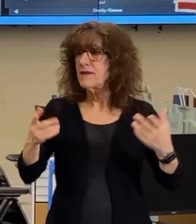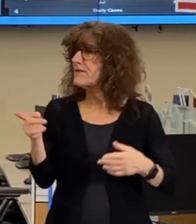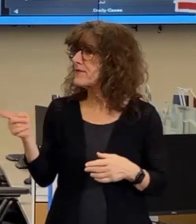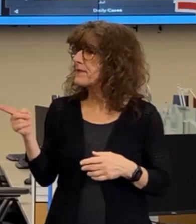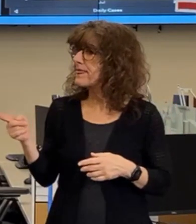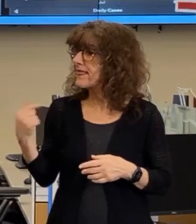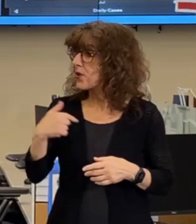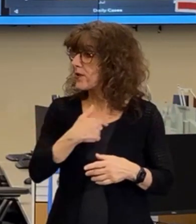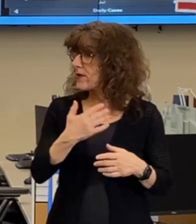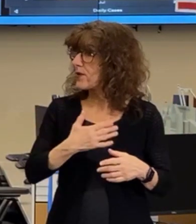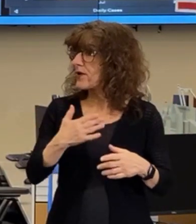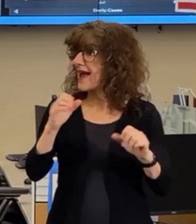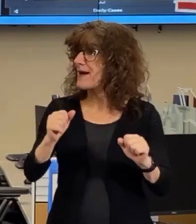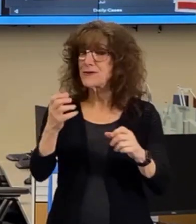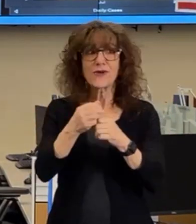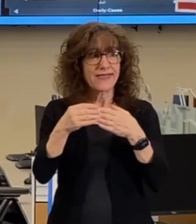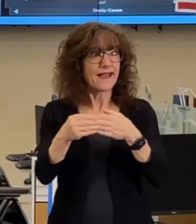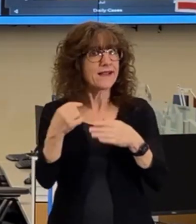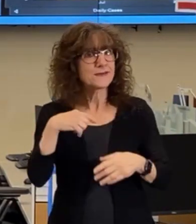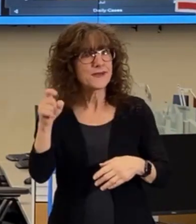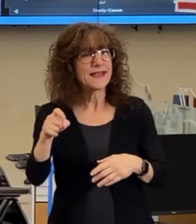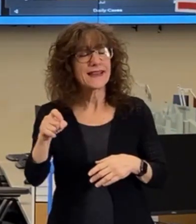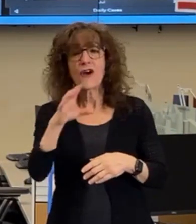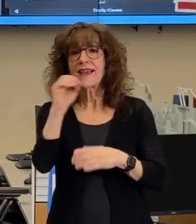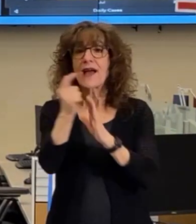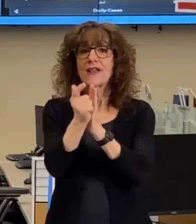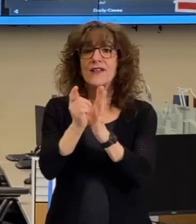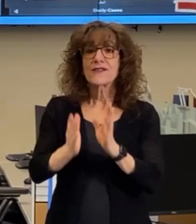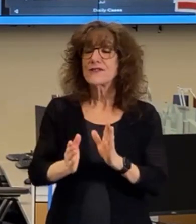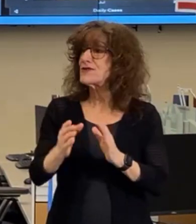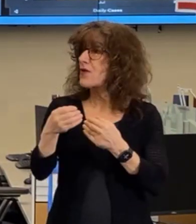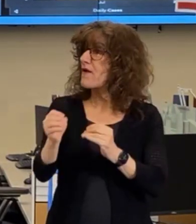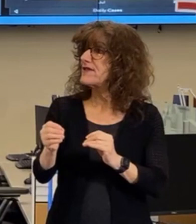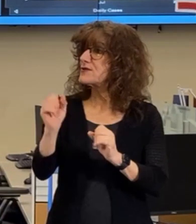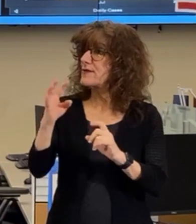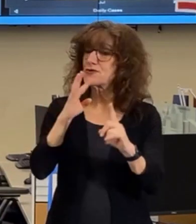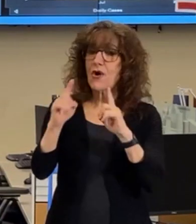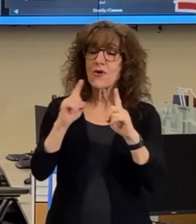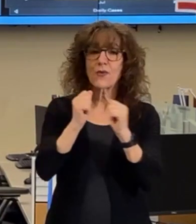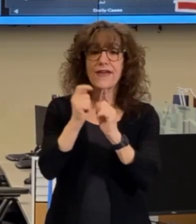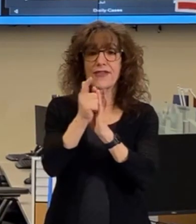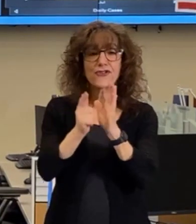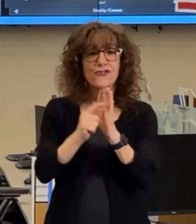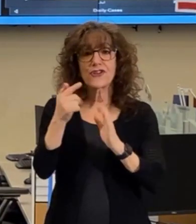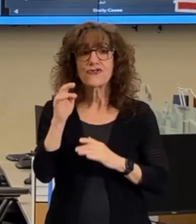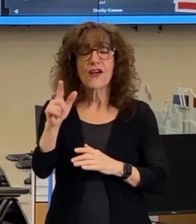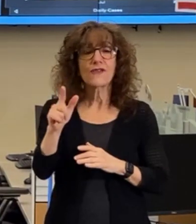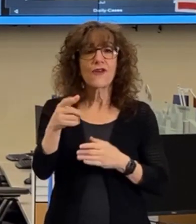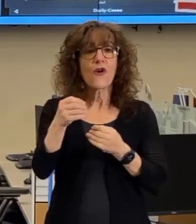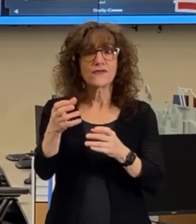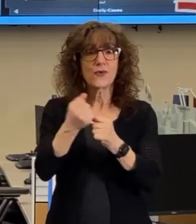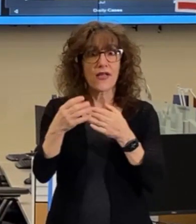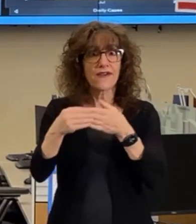So, we were able to get the guidance we needed. Our county attorney's office was able to talk with the attorney general's office, and we got the guidance